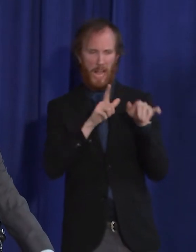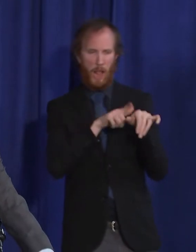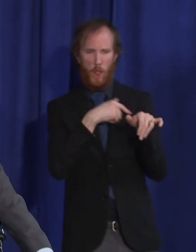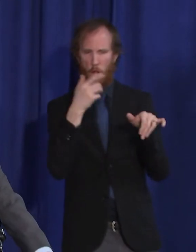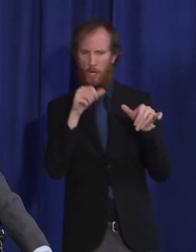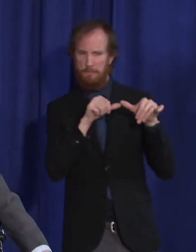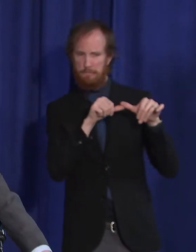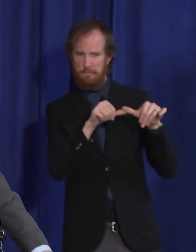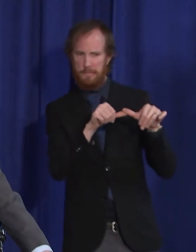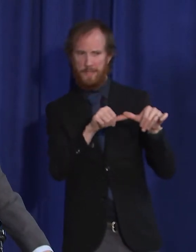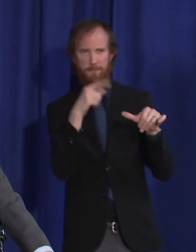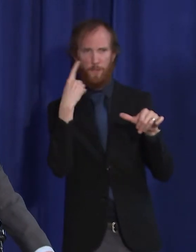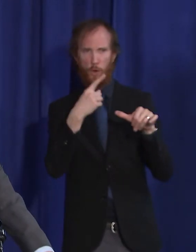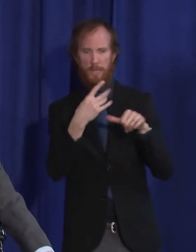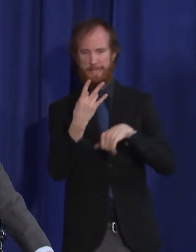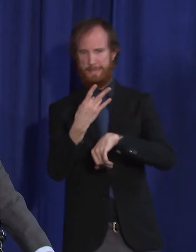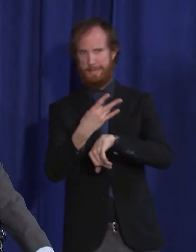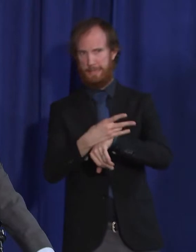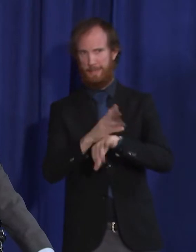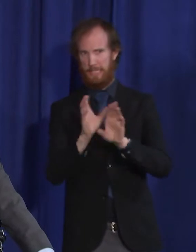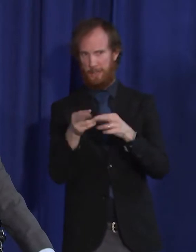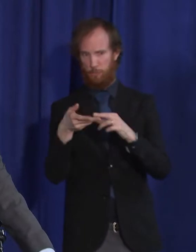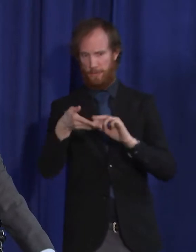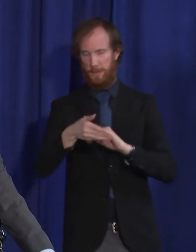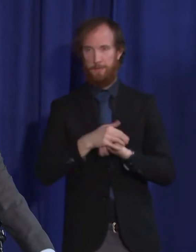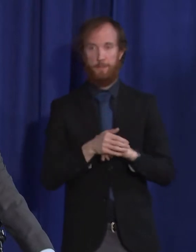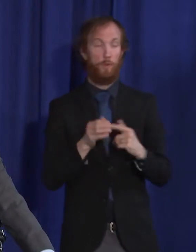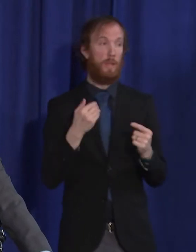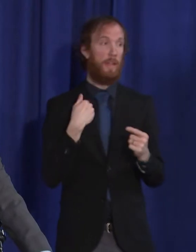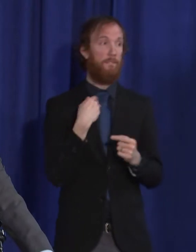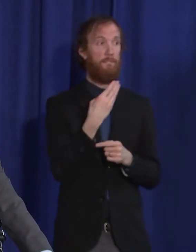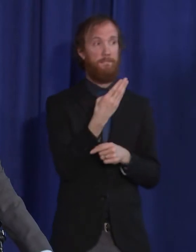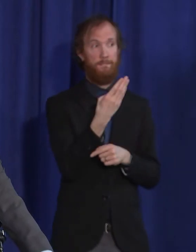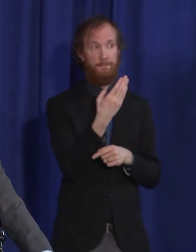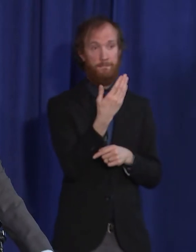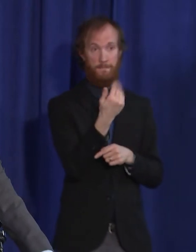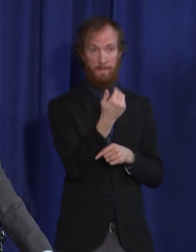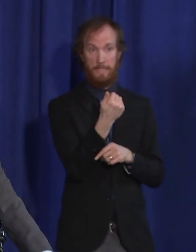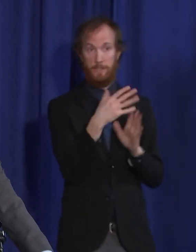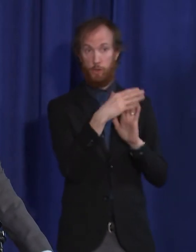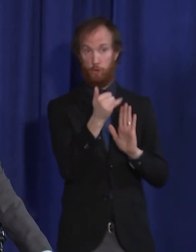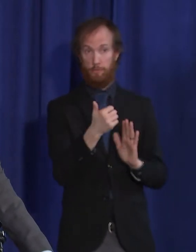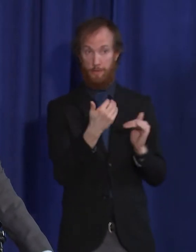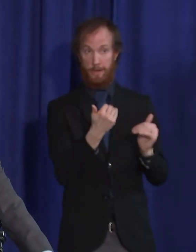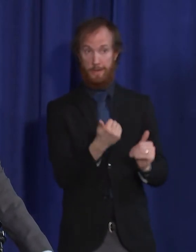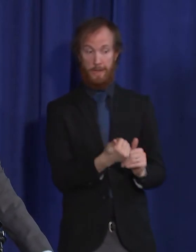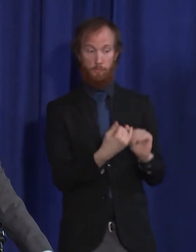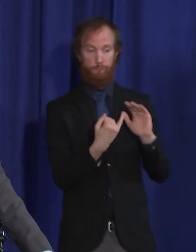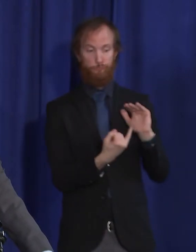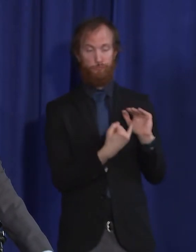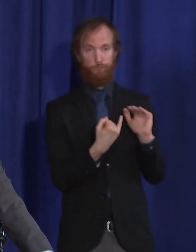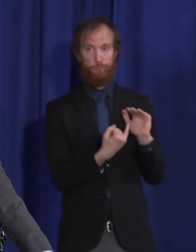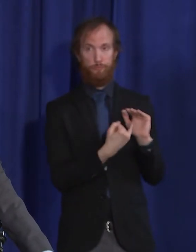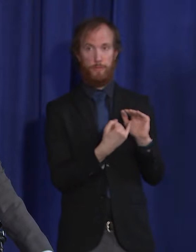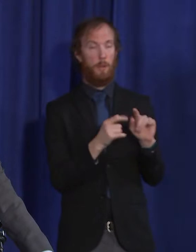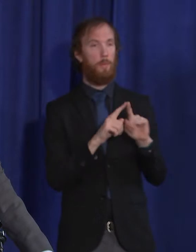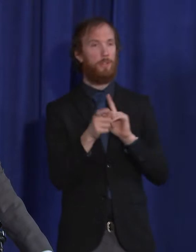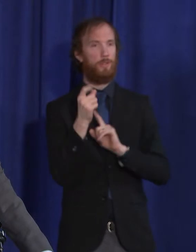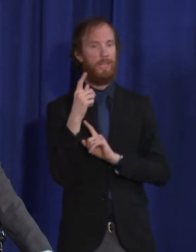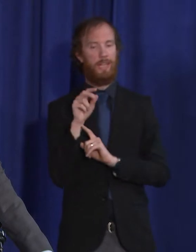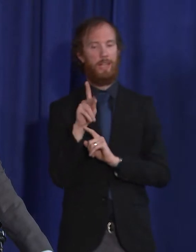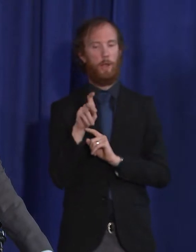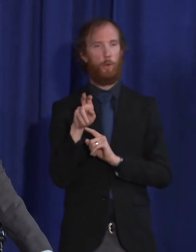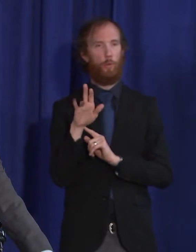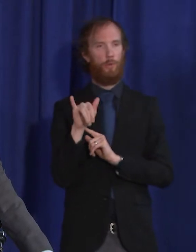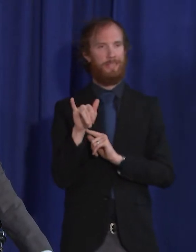place for those 7 classrooms affected there. So we had 15 students that are currently in quarantine. The good news about Coonley, it's one of our larger